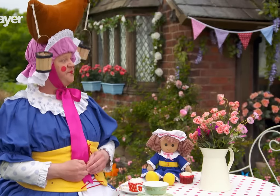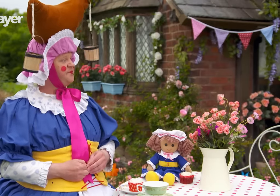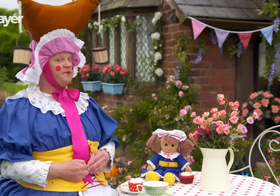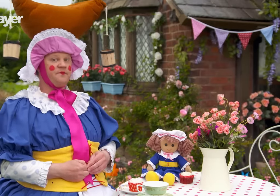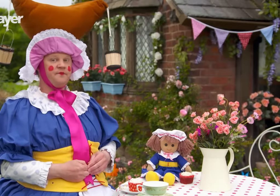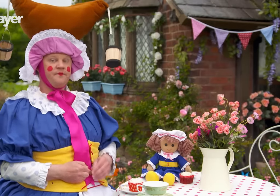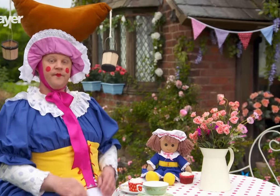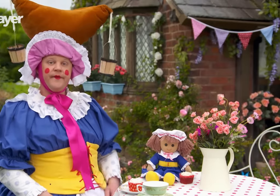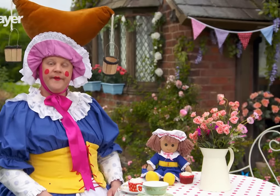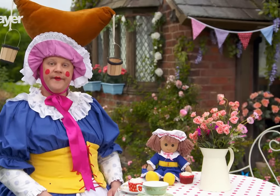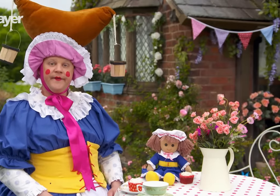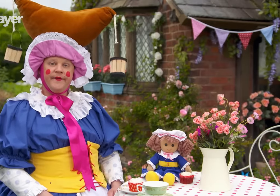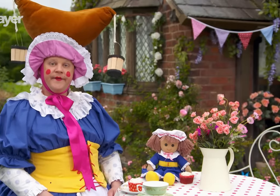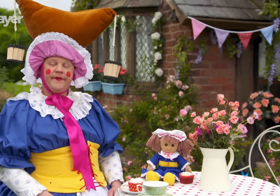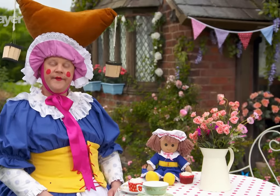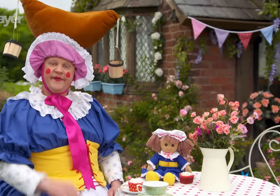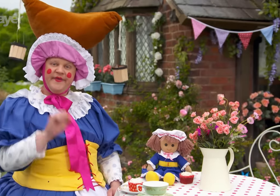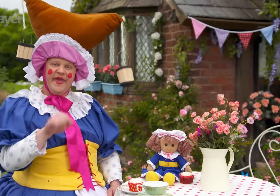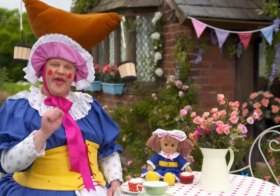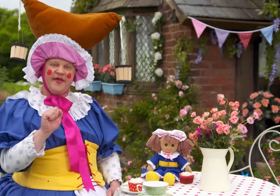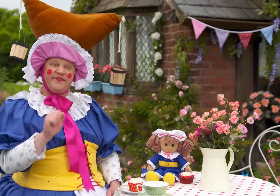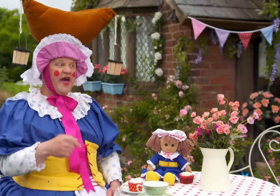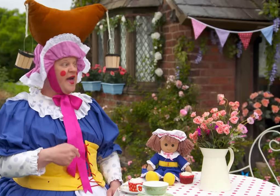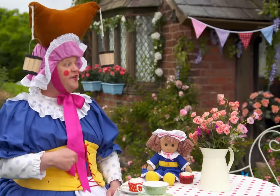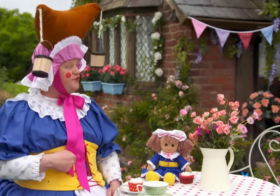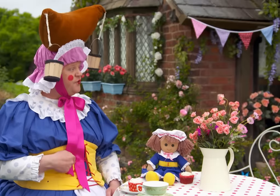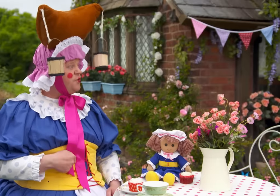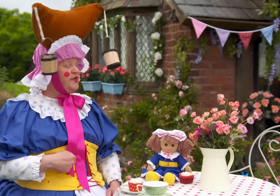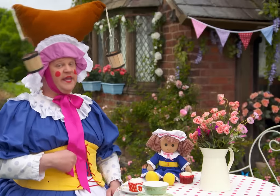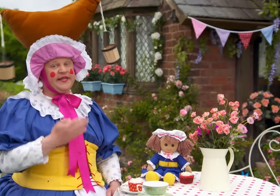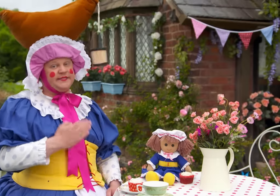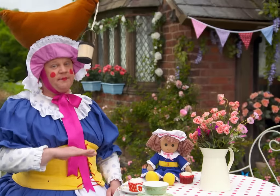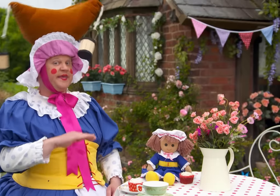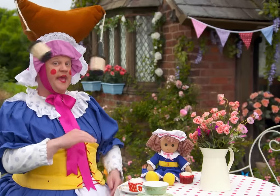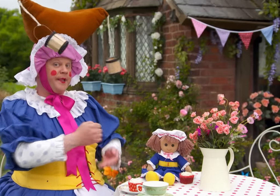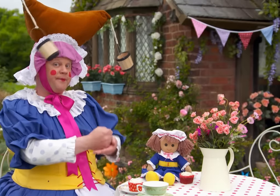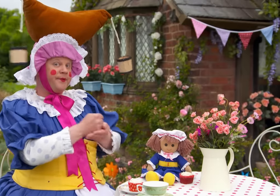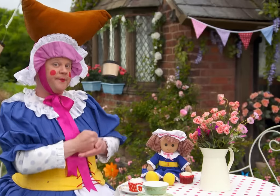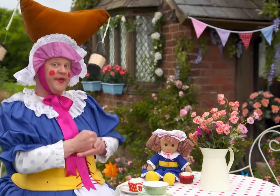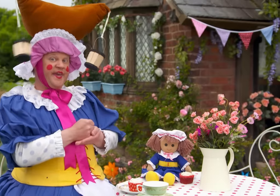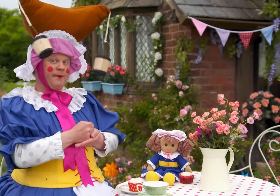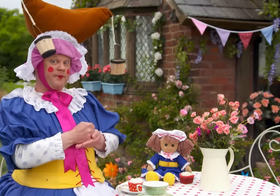need some help to get rid of them, Aunt Polly. Yes, I do need some help. Hiccup!